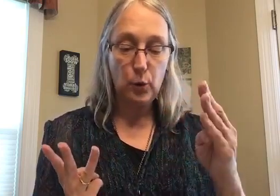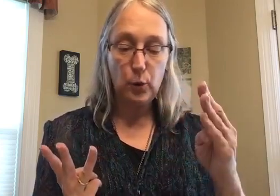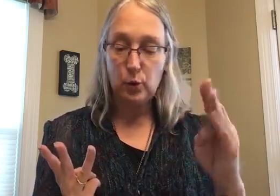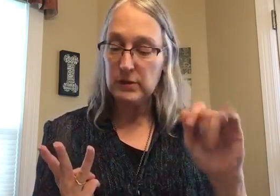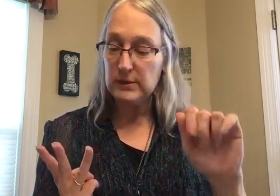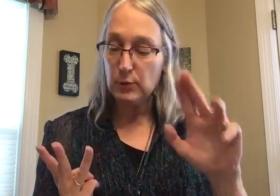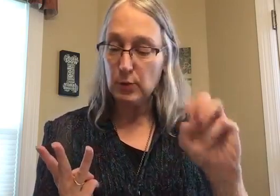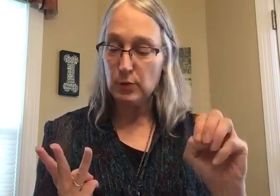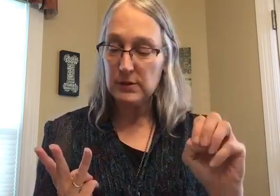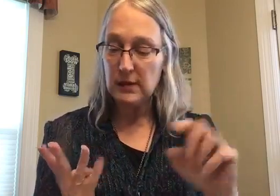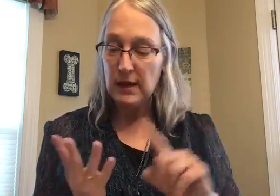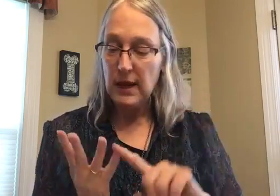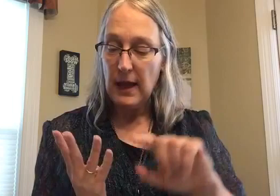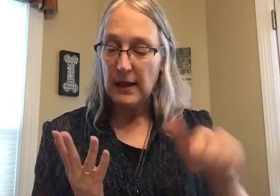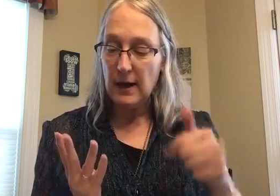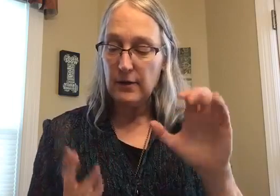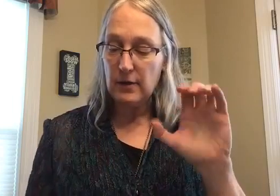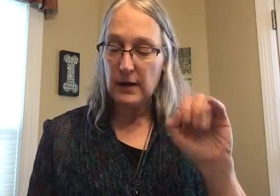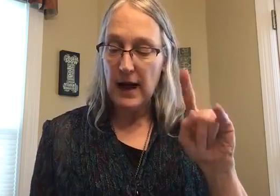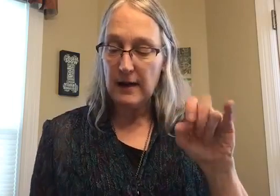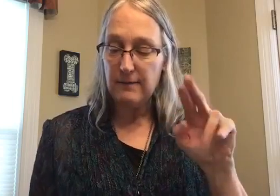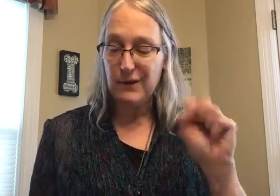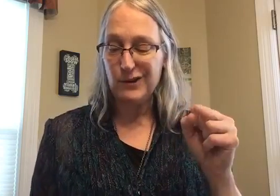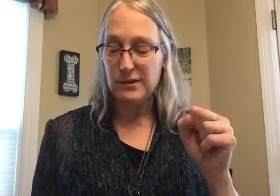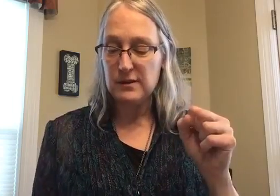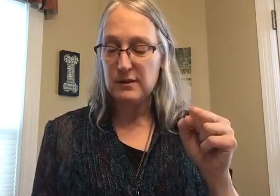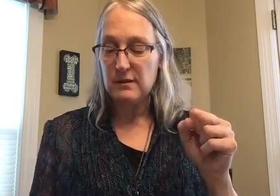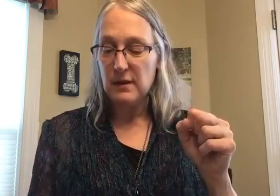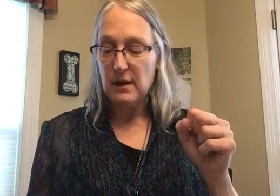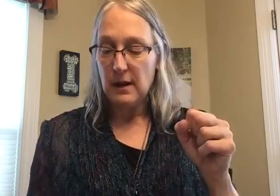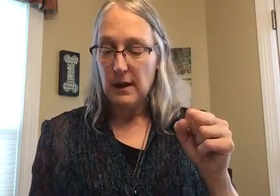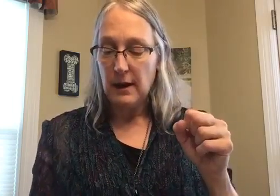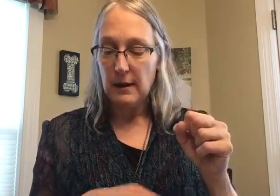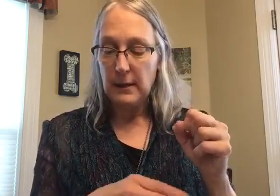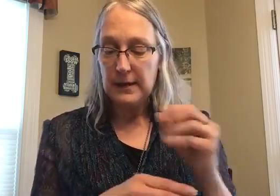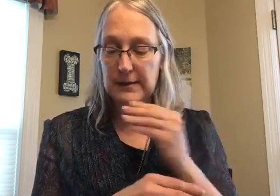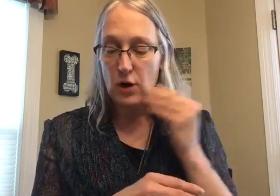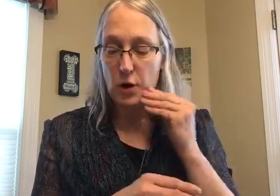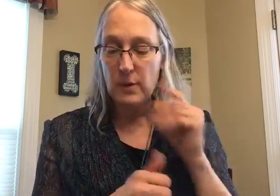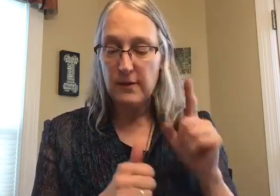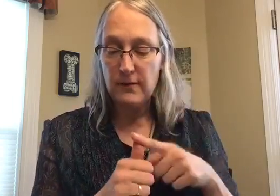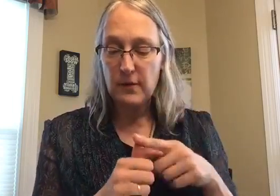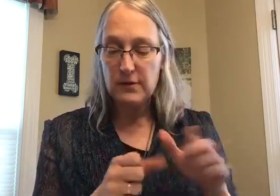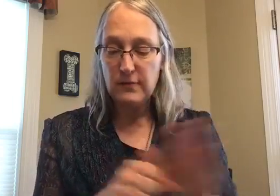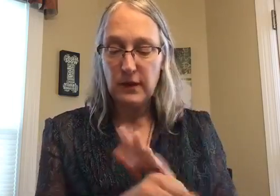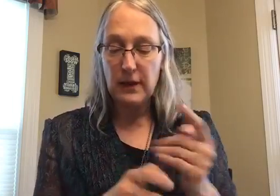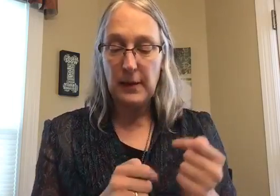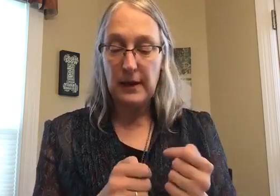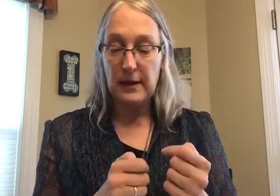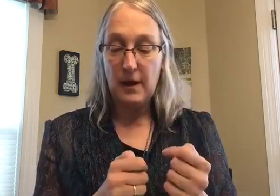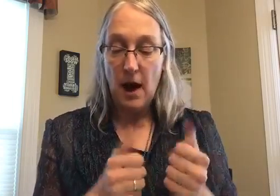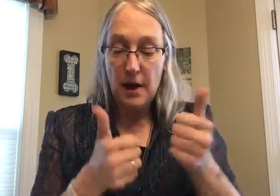blue spruce, and other conifers, and is the home of the first fully